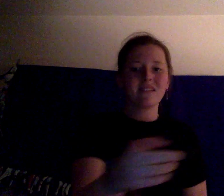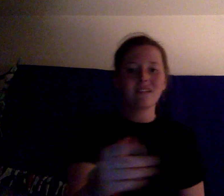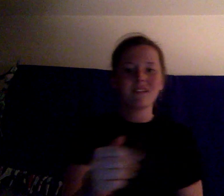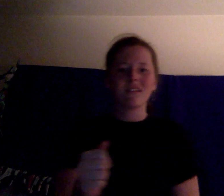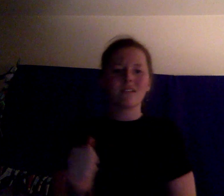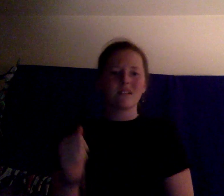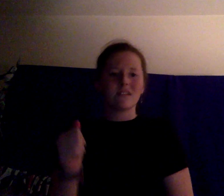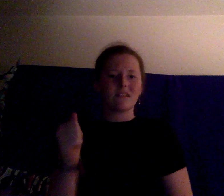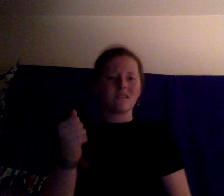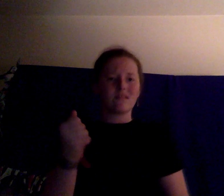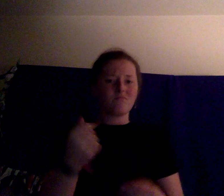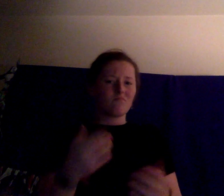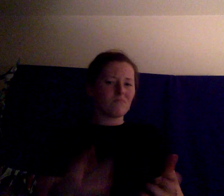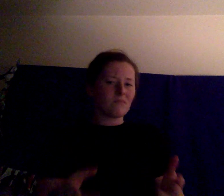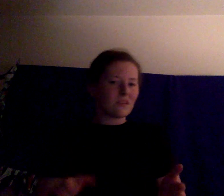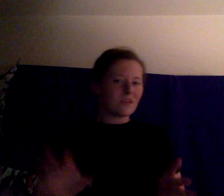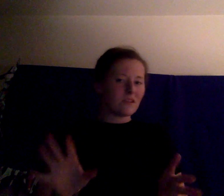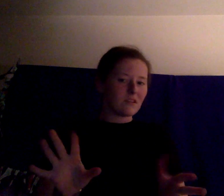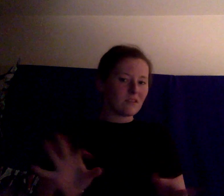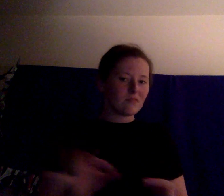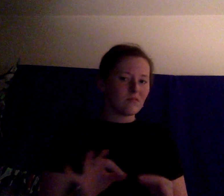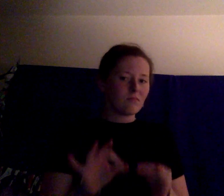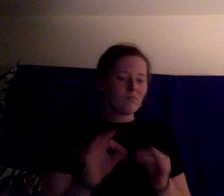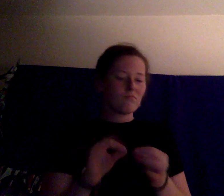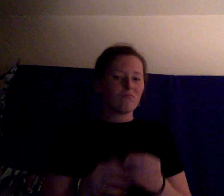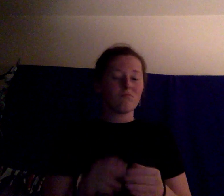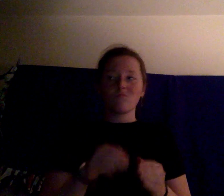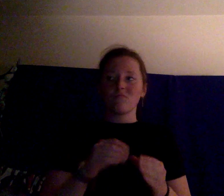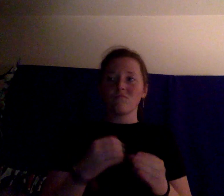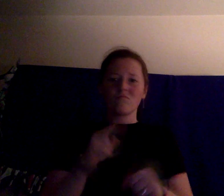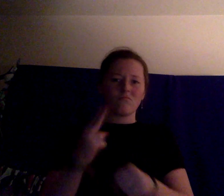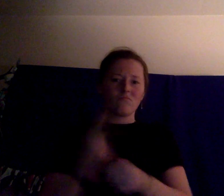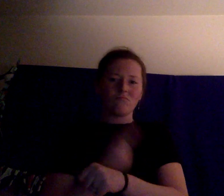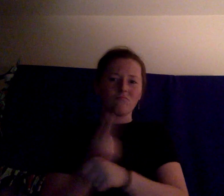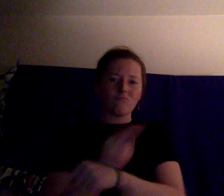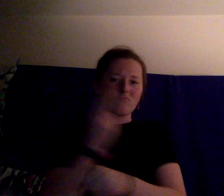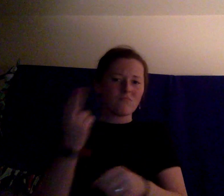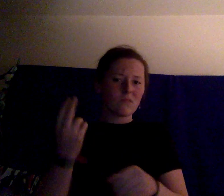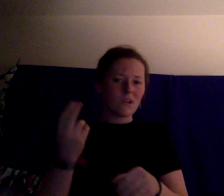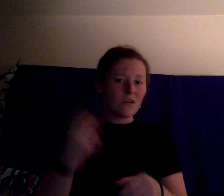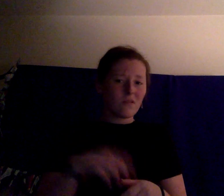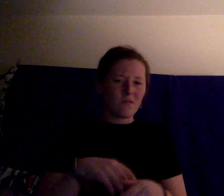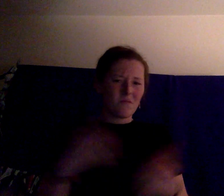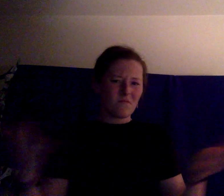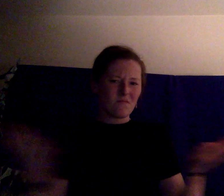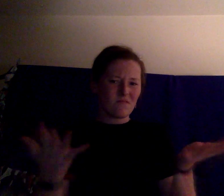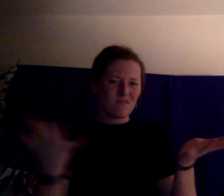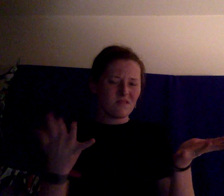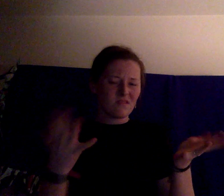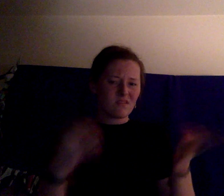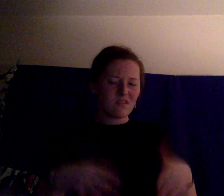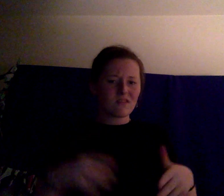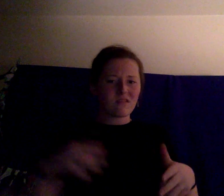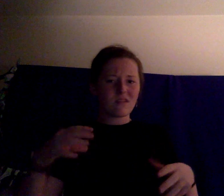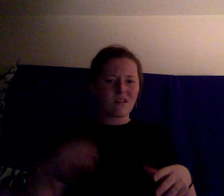As far as the driving goes, Greg has always felt sure. He was quoted in saying,